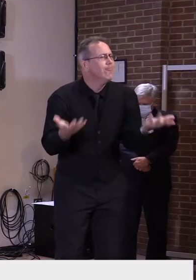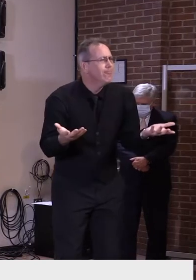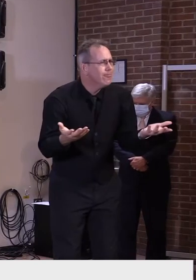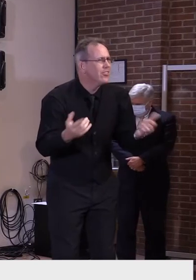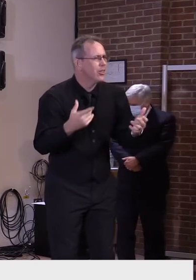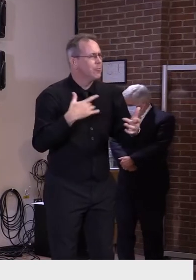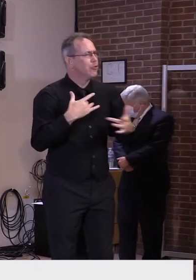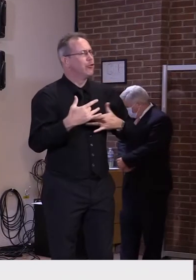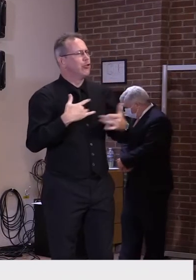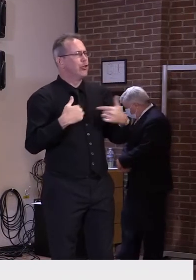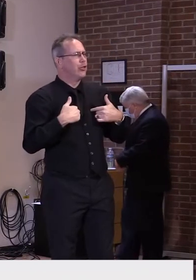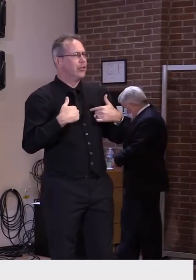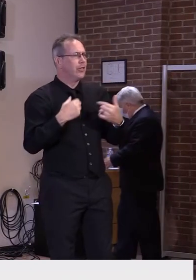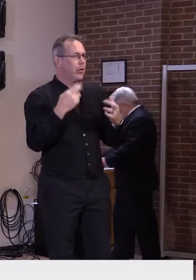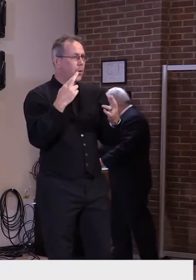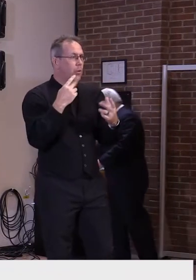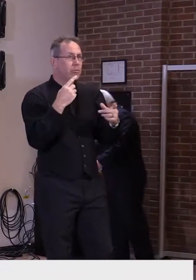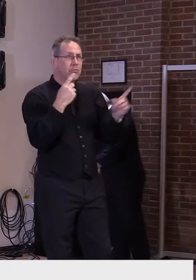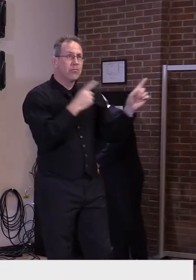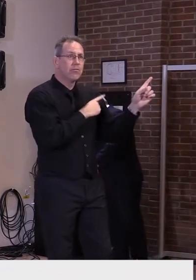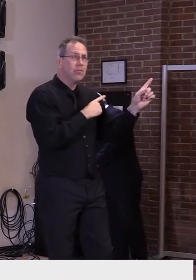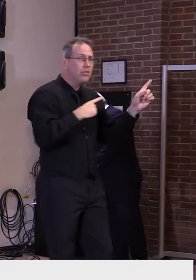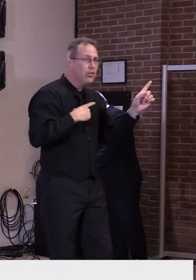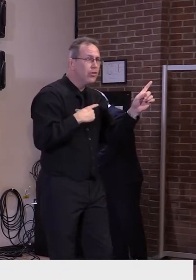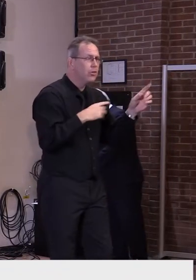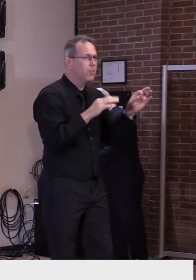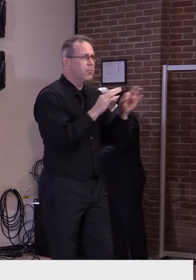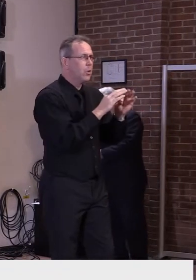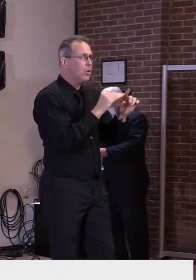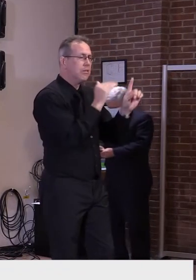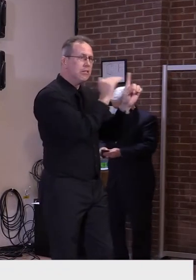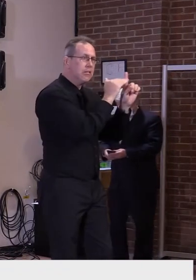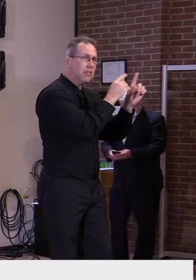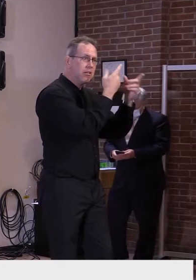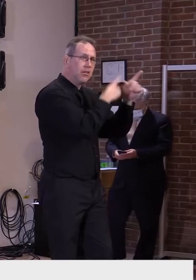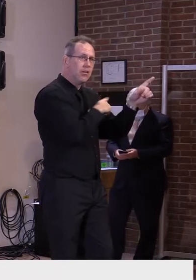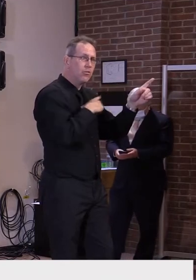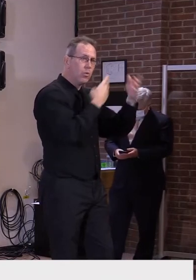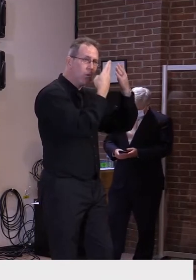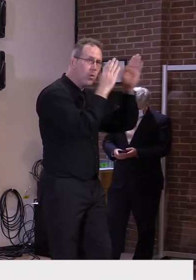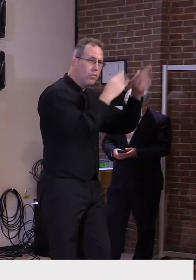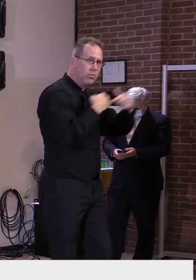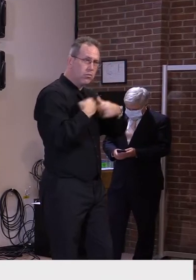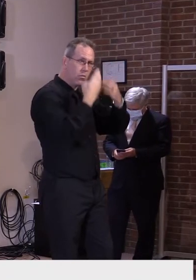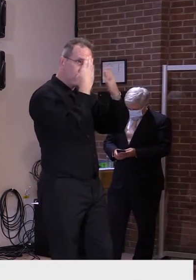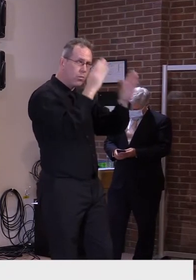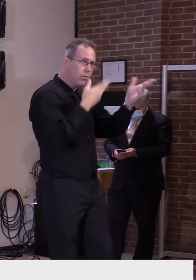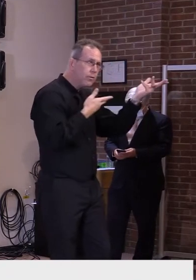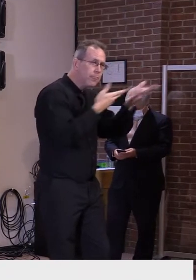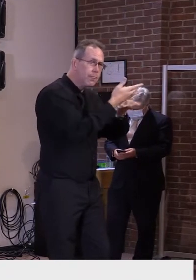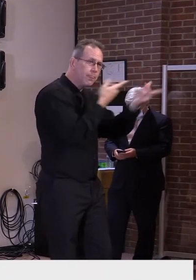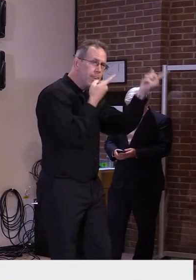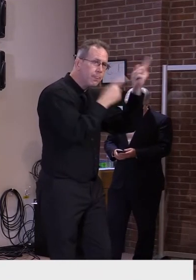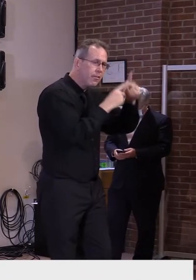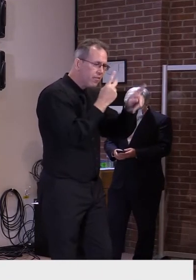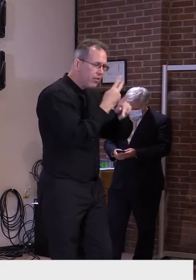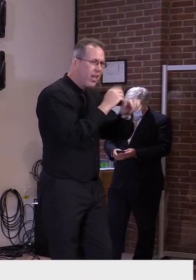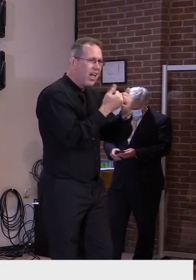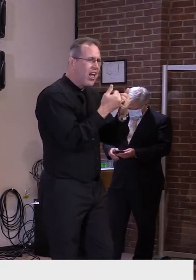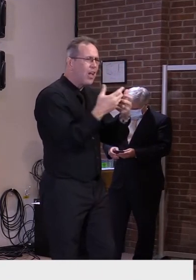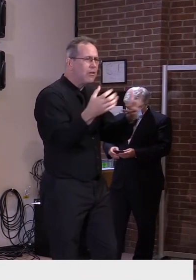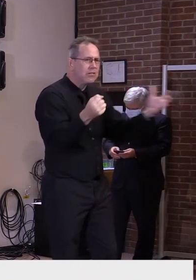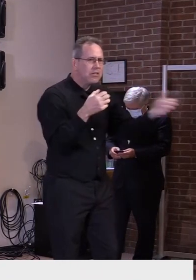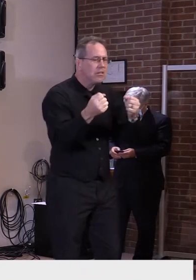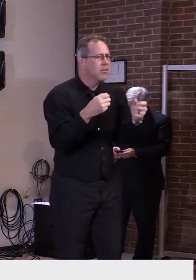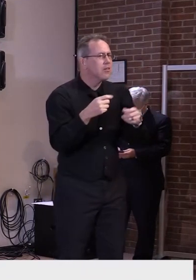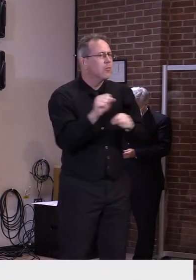we need to work together with the legislature to come up with ways to attract more people to Vermont, especially